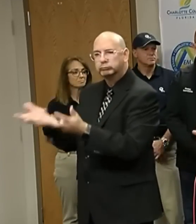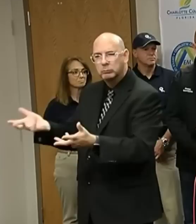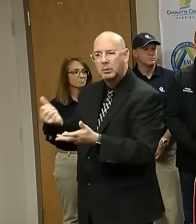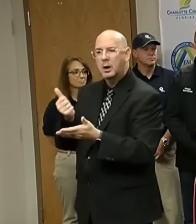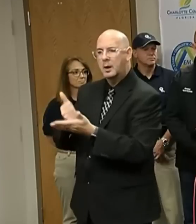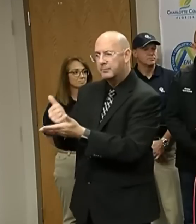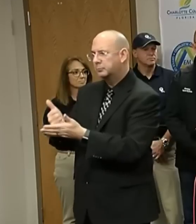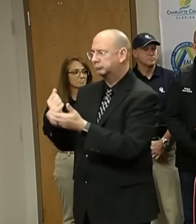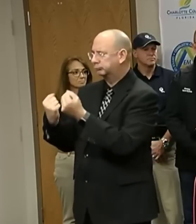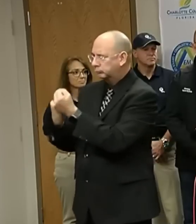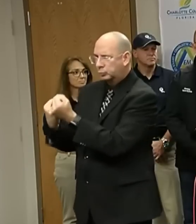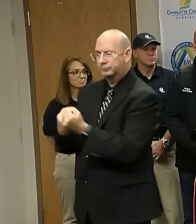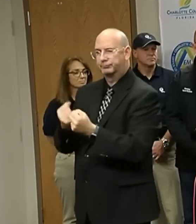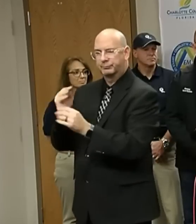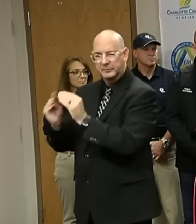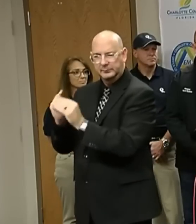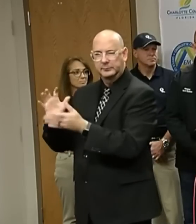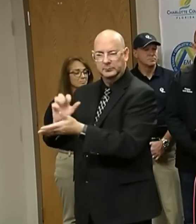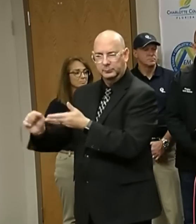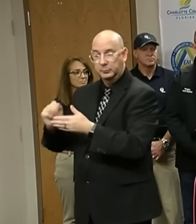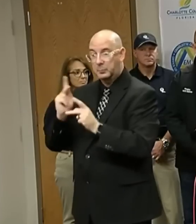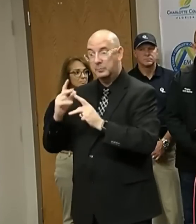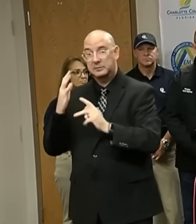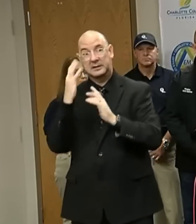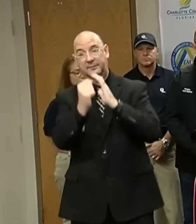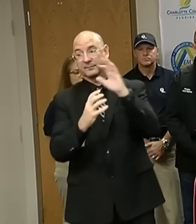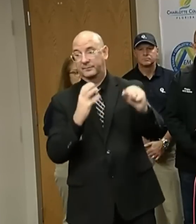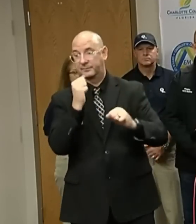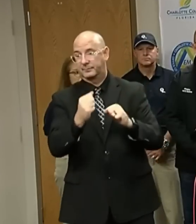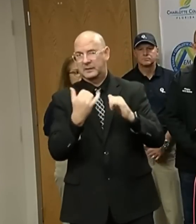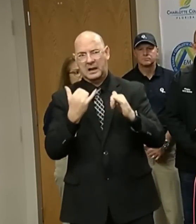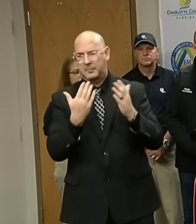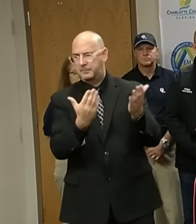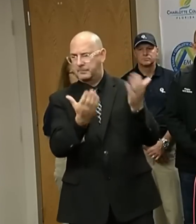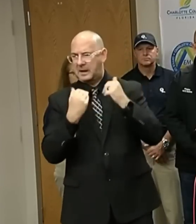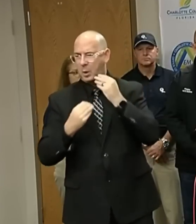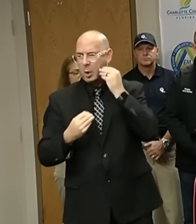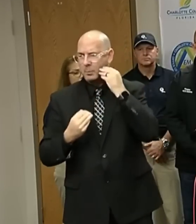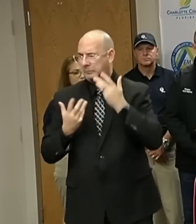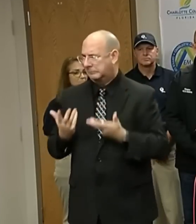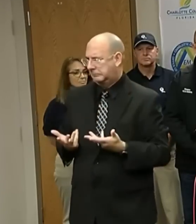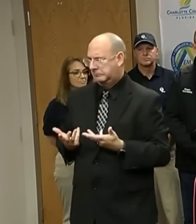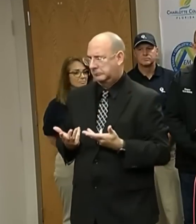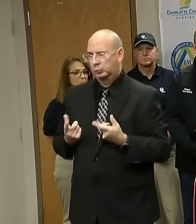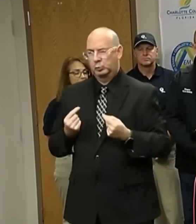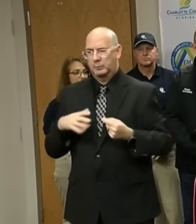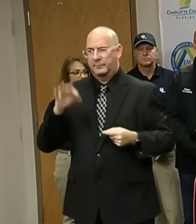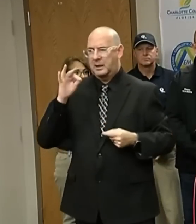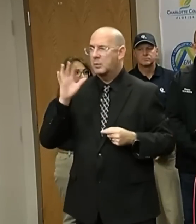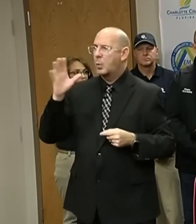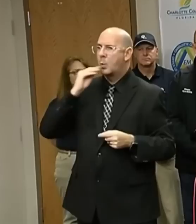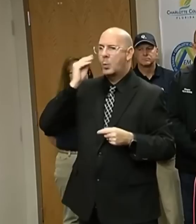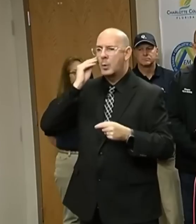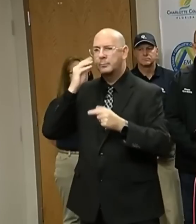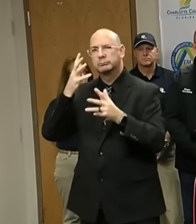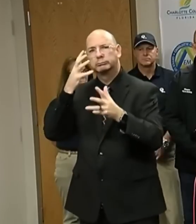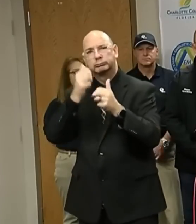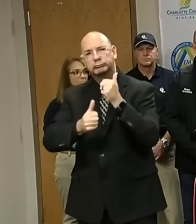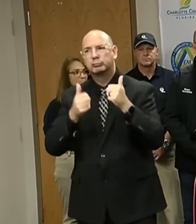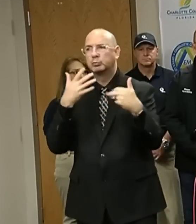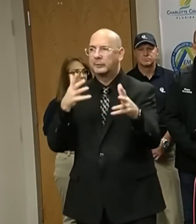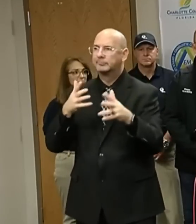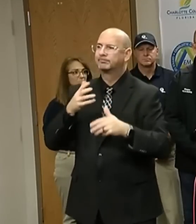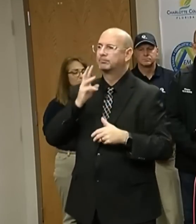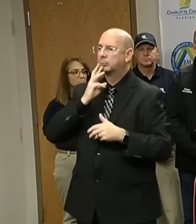that evacuated, they're going to go back and look at their homes and see, is there flood damage? Is there wind damage? Is it going to be habitable? And so all